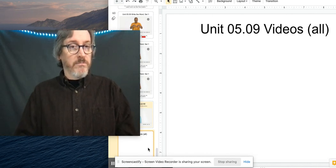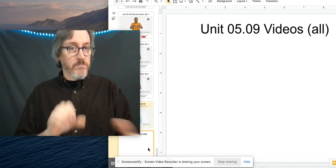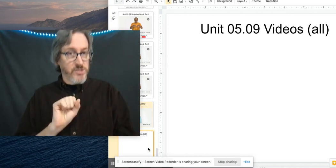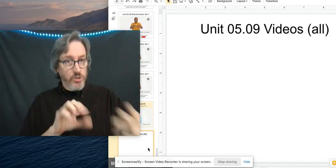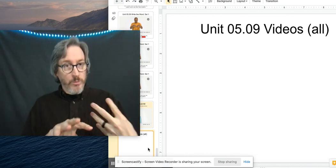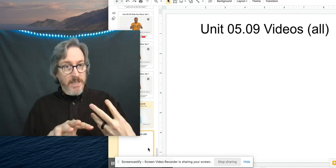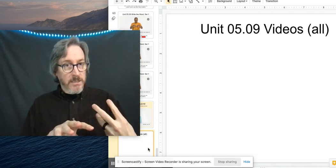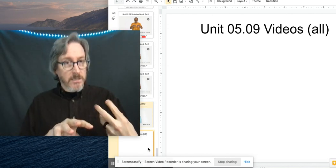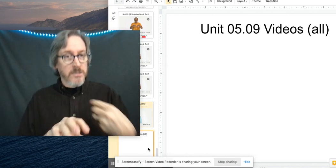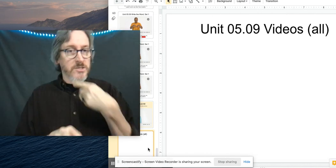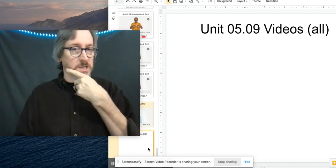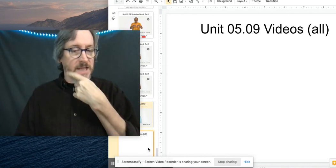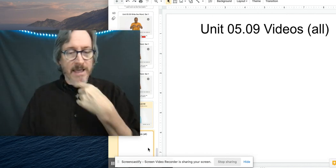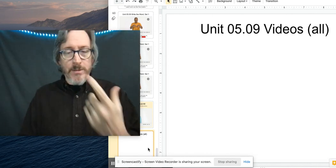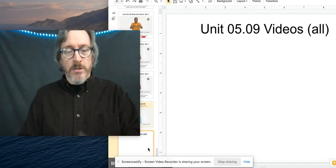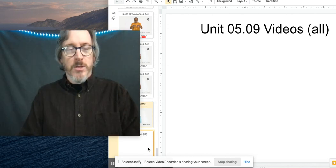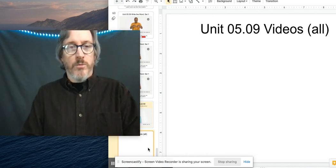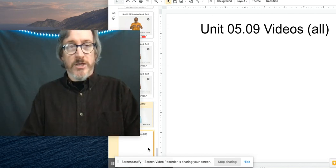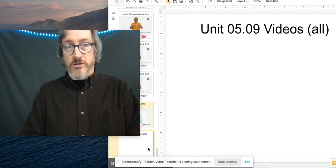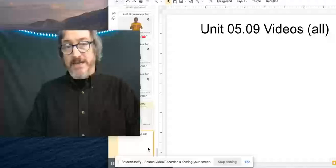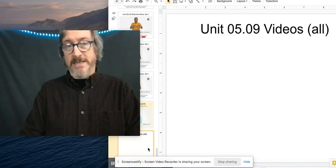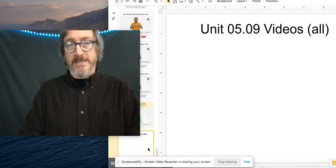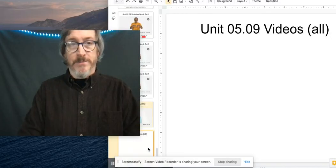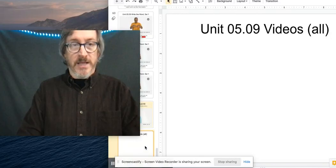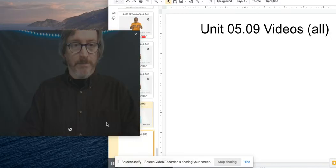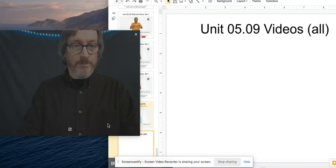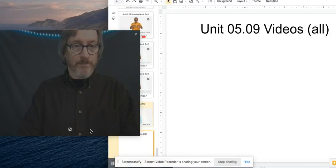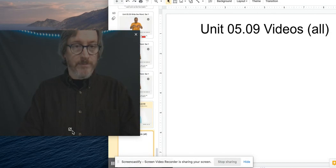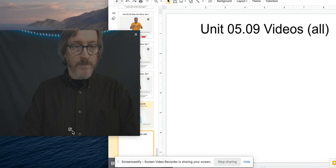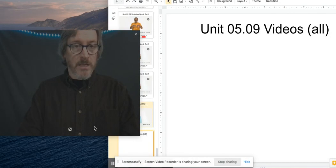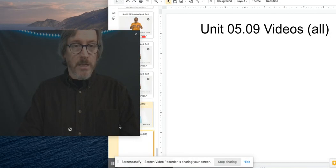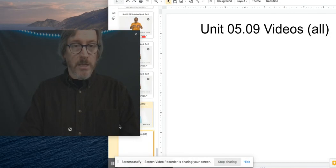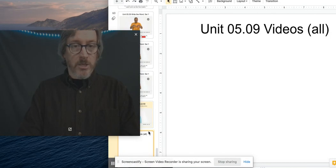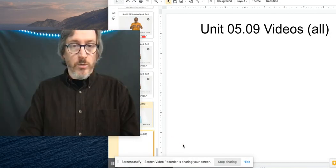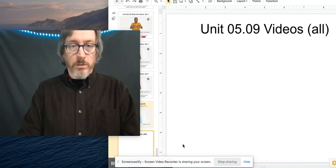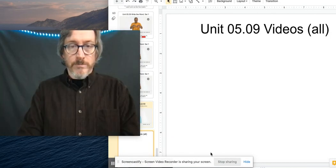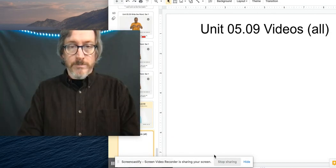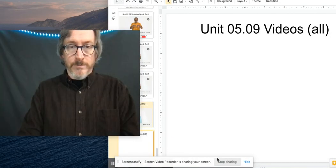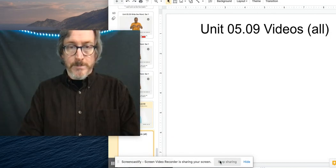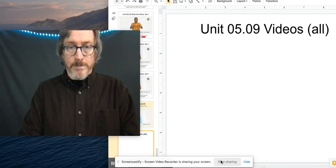in, Zoom in to the lab, we can try to send something up. Cool.